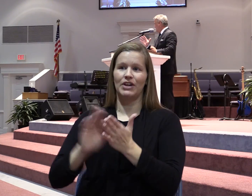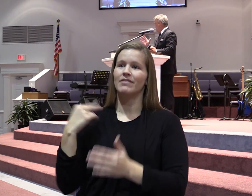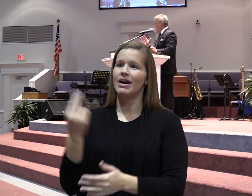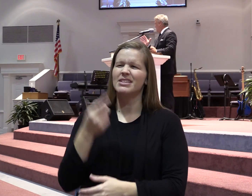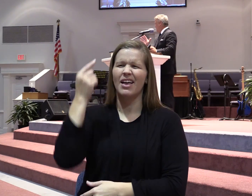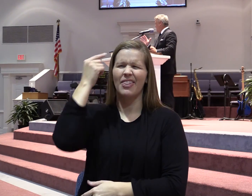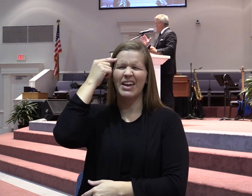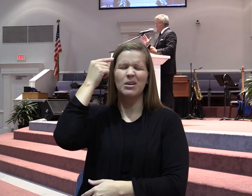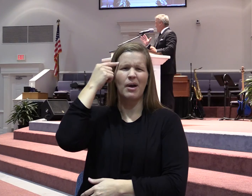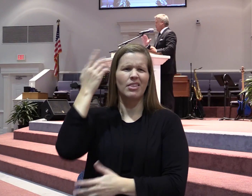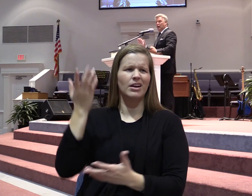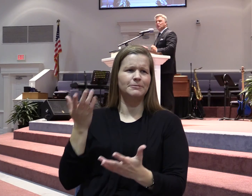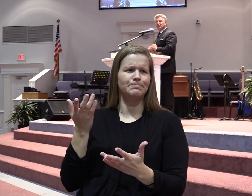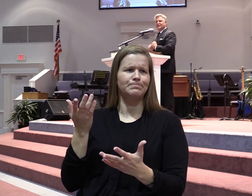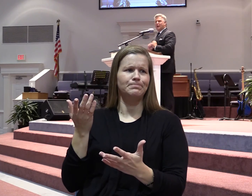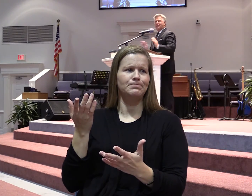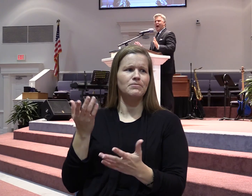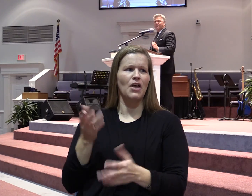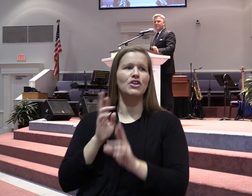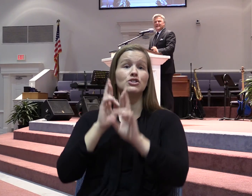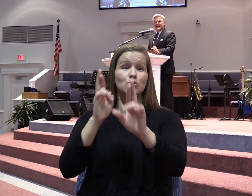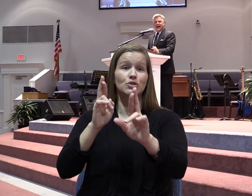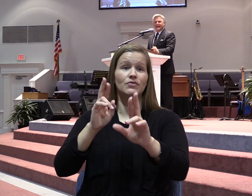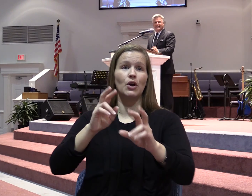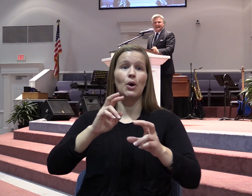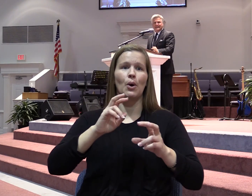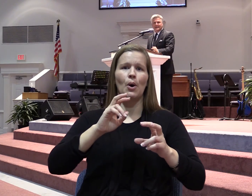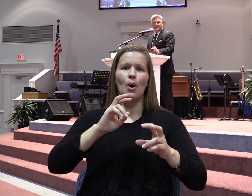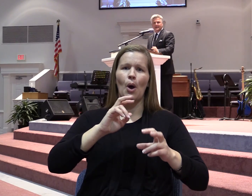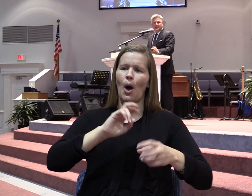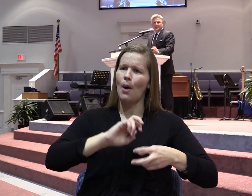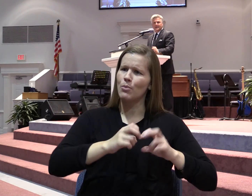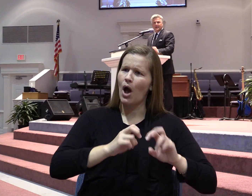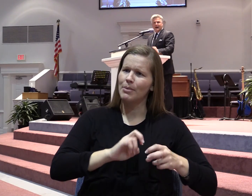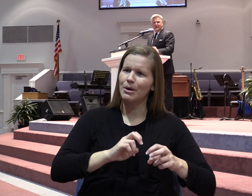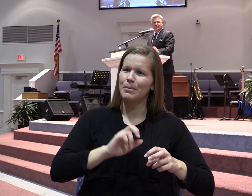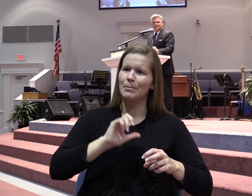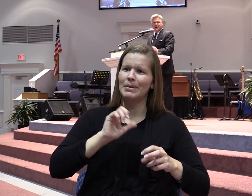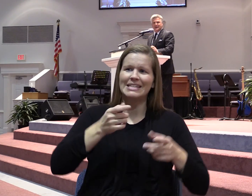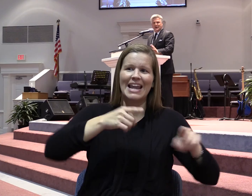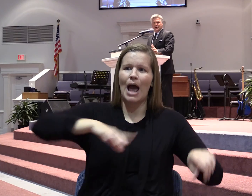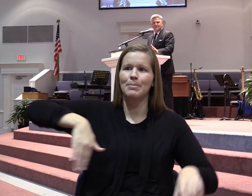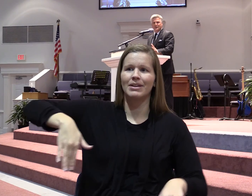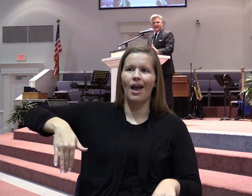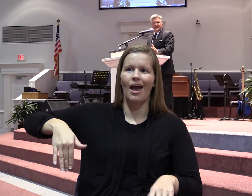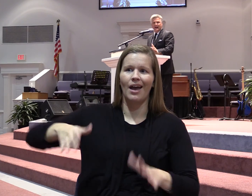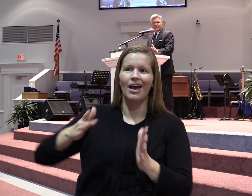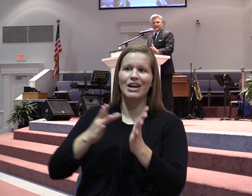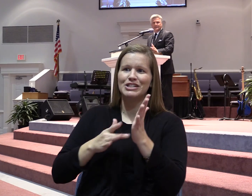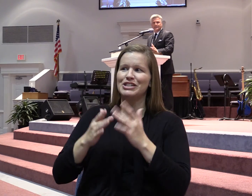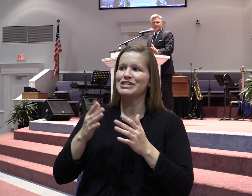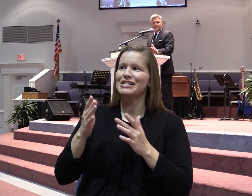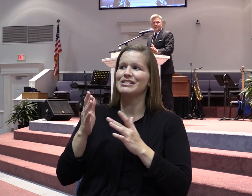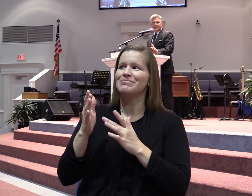moment. The solution for a problem that did not exist. I feel the Spirit starting to move in this